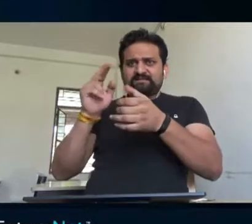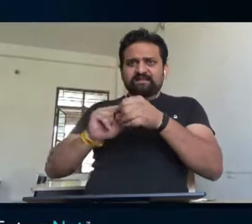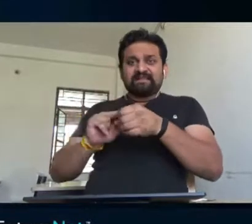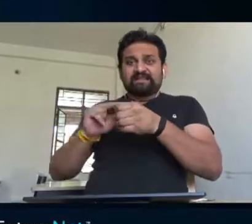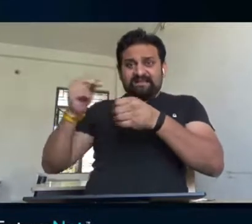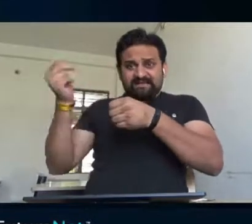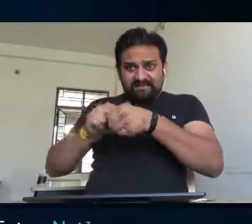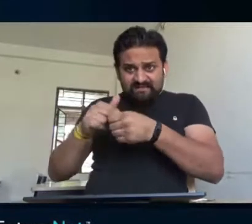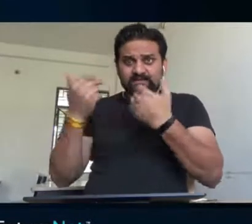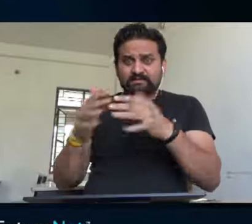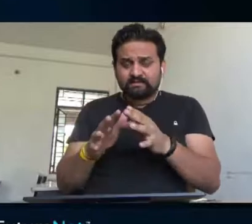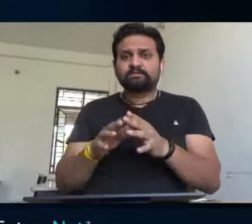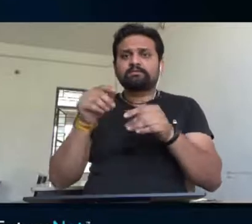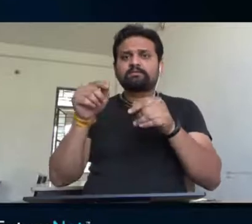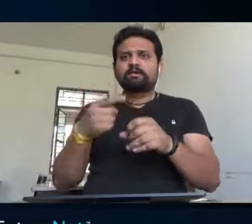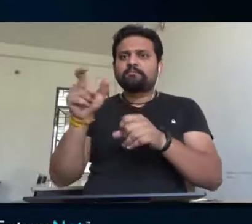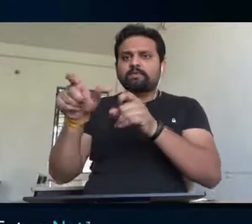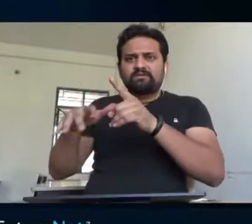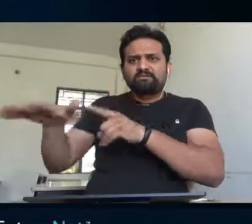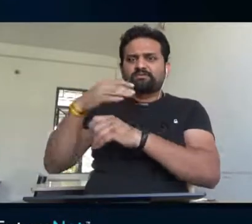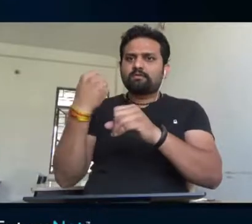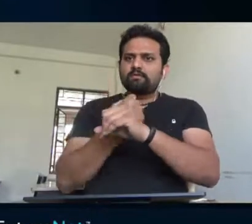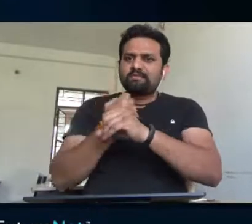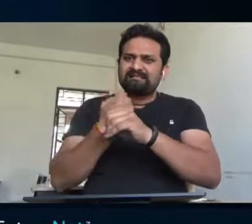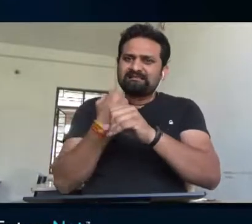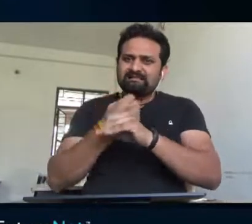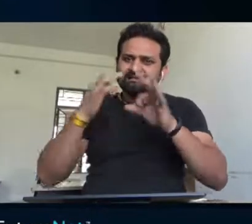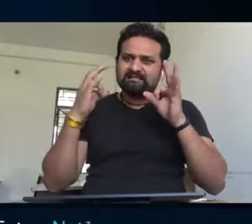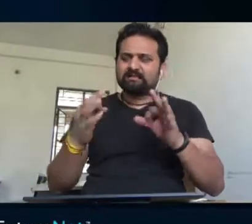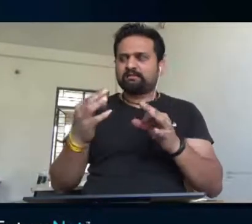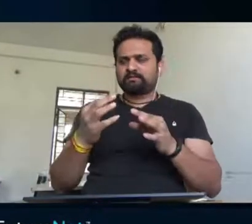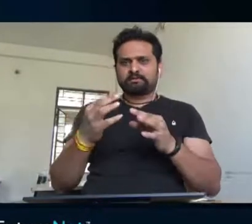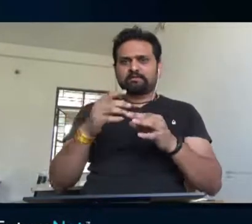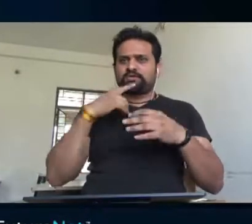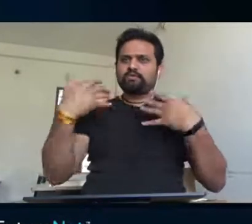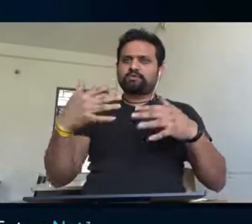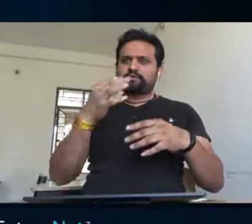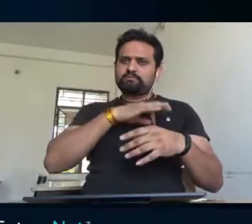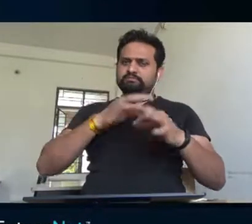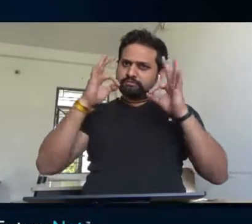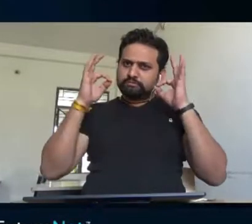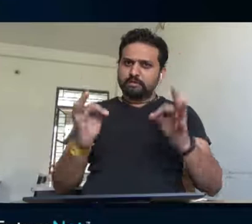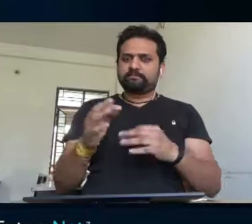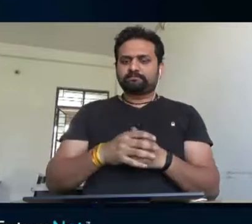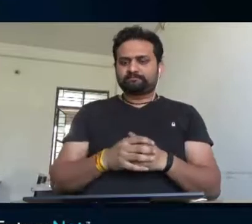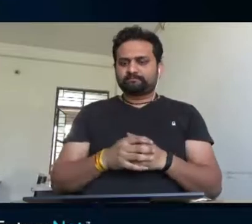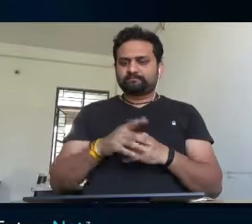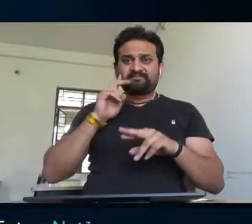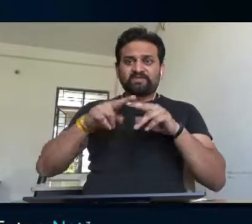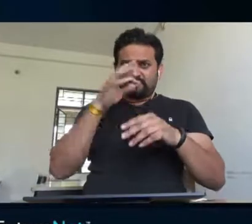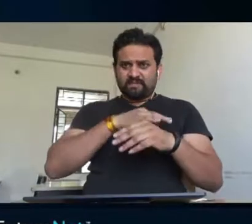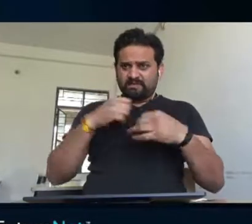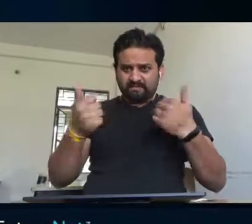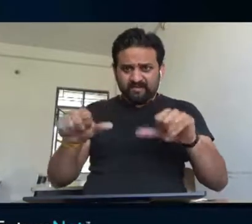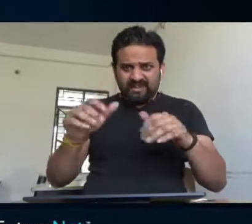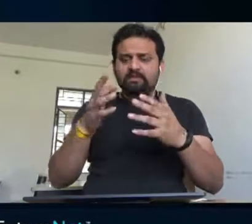the Futuro network, and also these people some of them made very good money. If you don't make money,